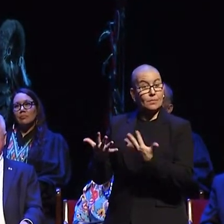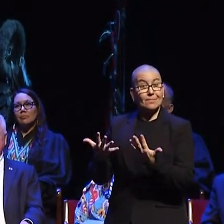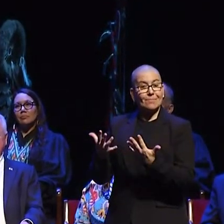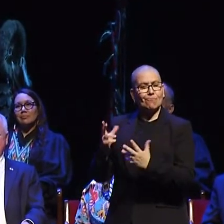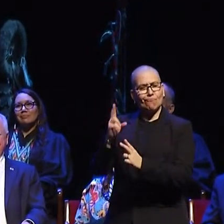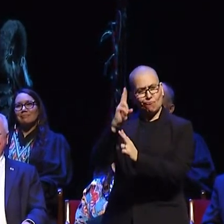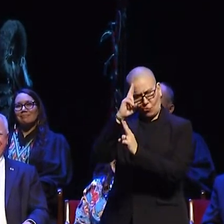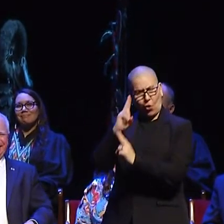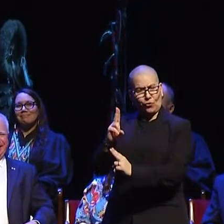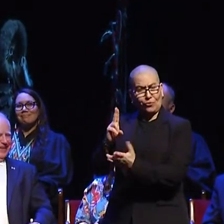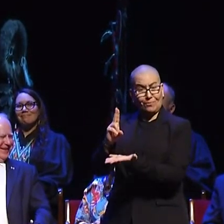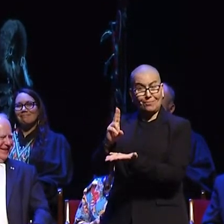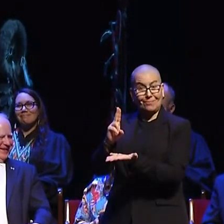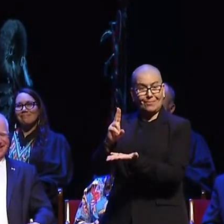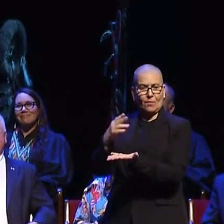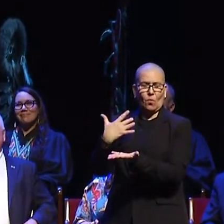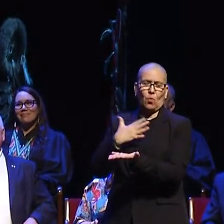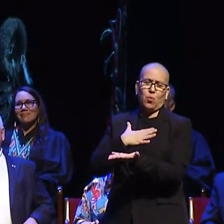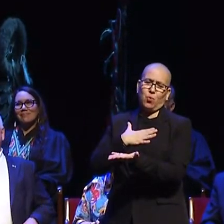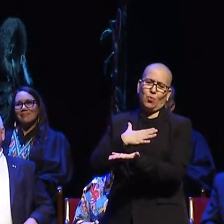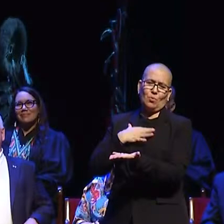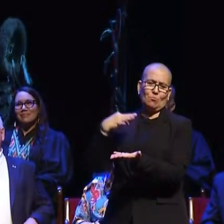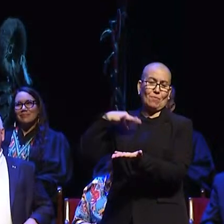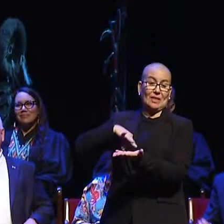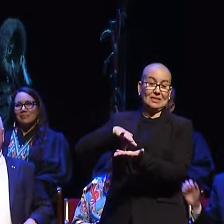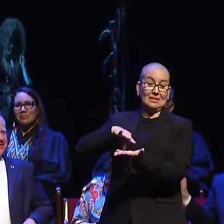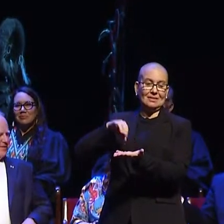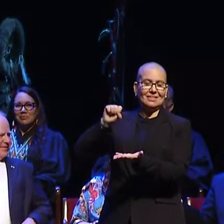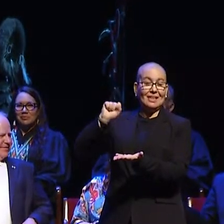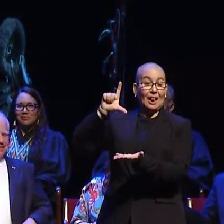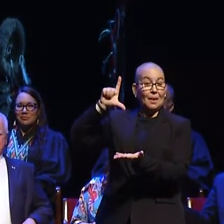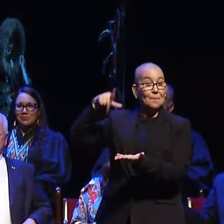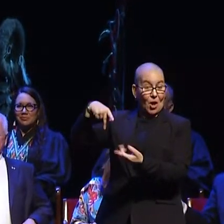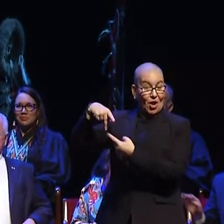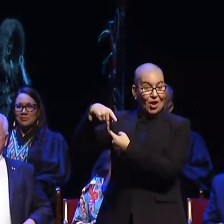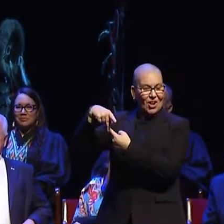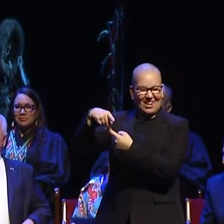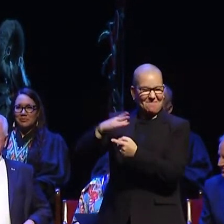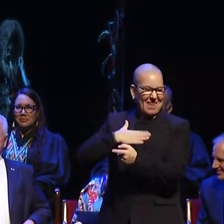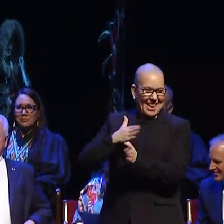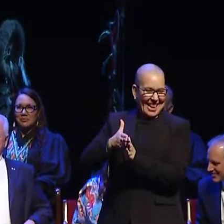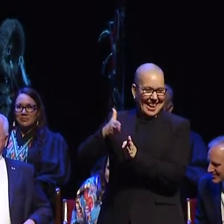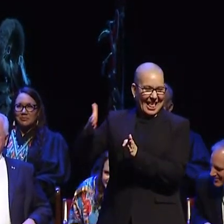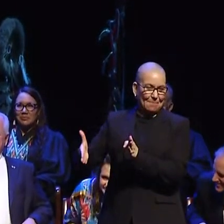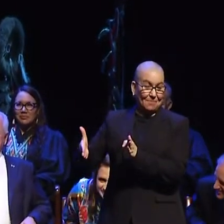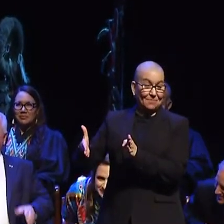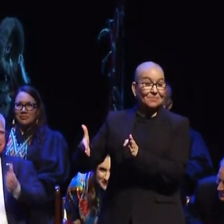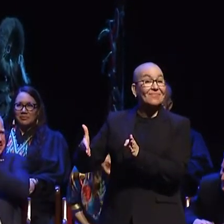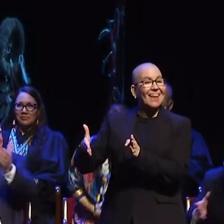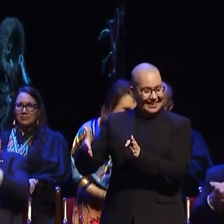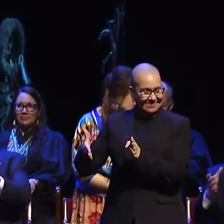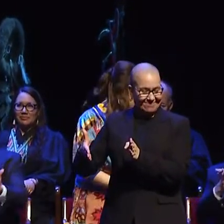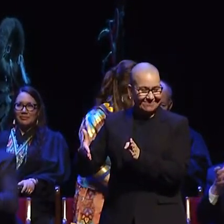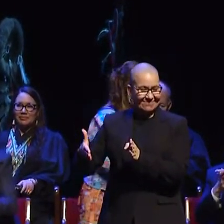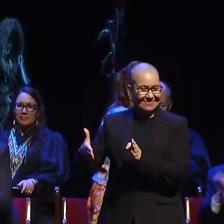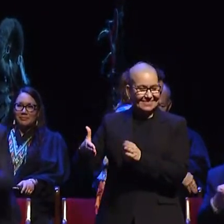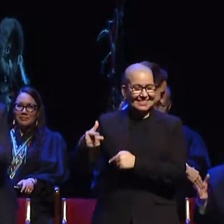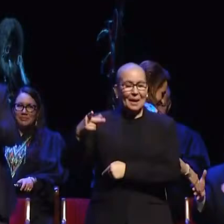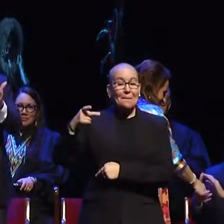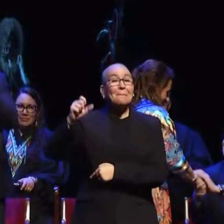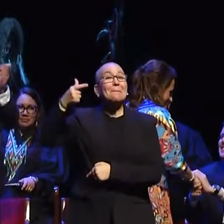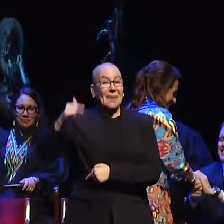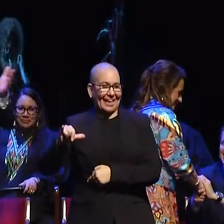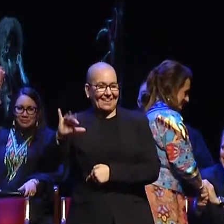neighbor and Minnesota's 50th Lieutenant Governor Peggy Flanagan, who will be sworn in.